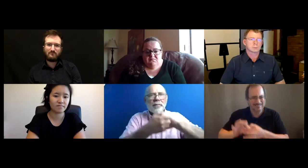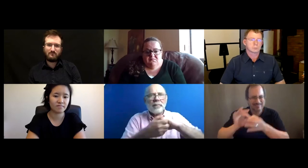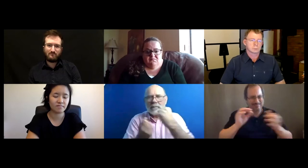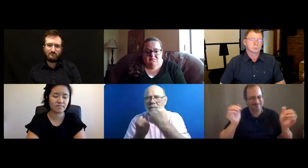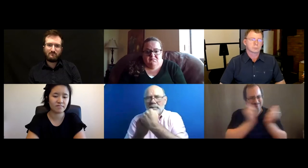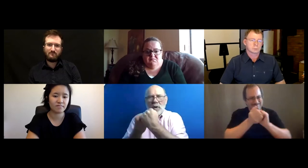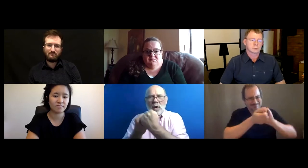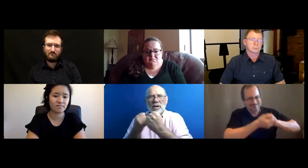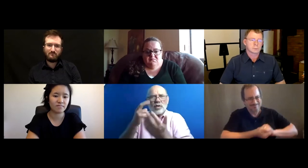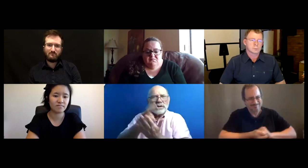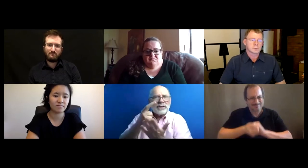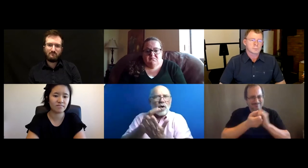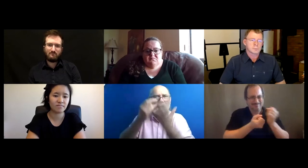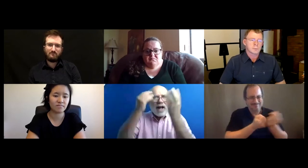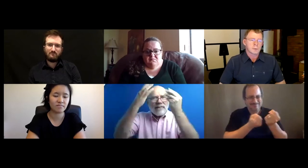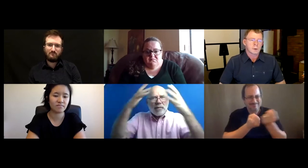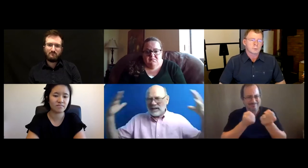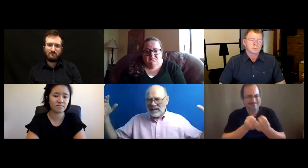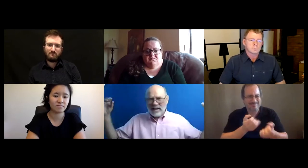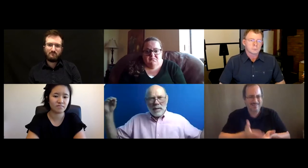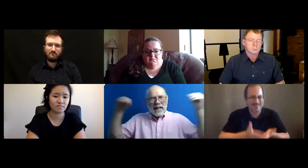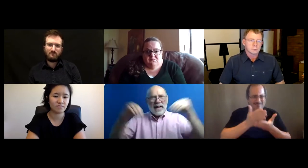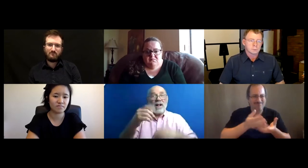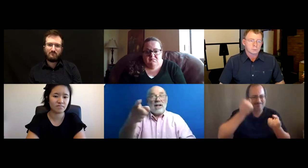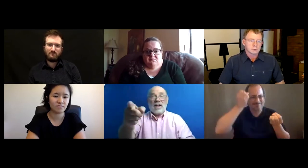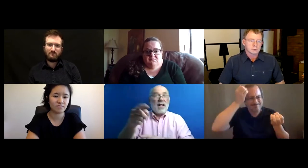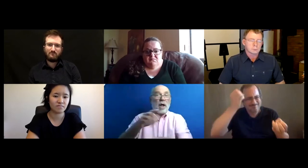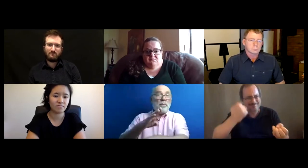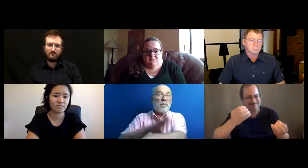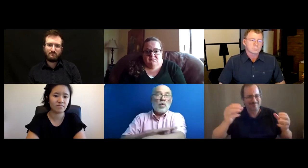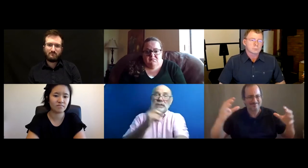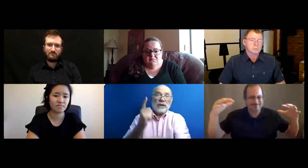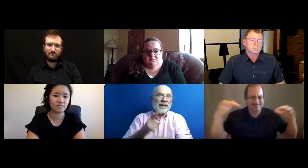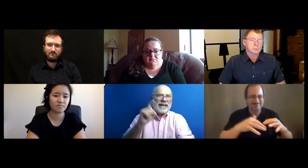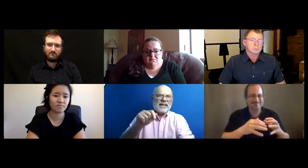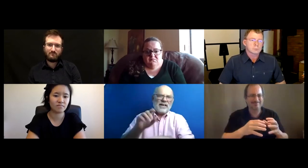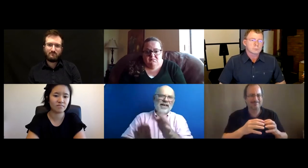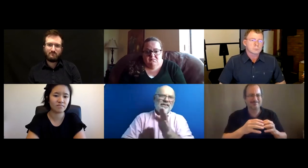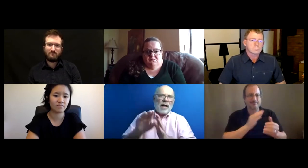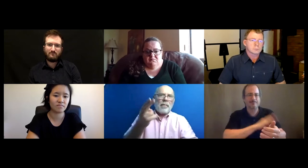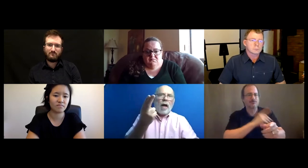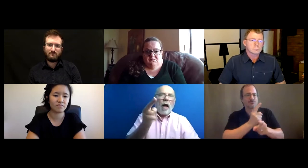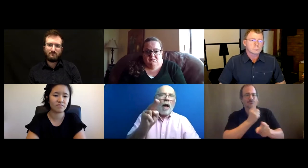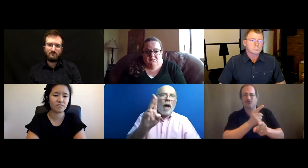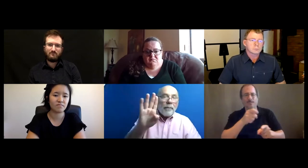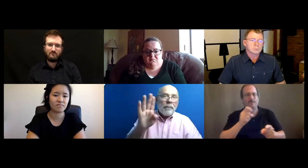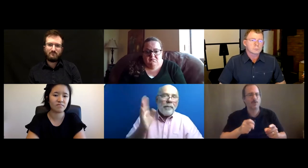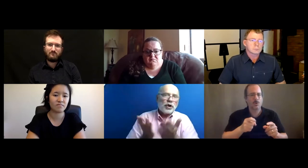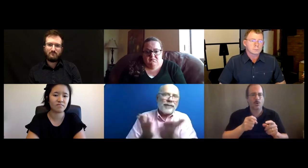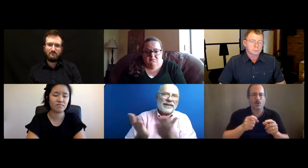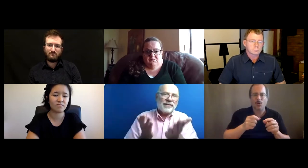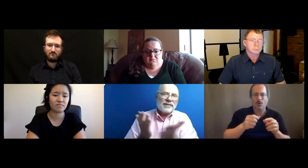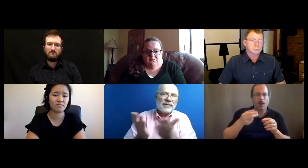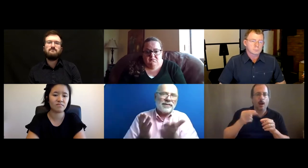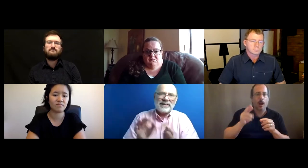hard of hearing. They all need to pool their resources. And as Bruce mentioned, a centralized hub